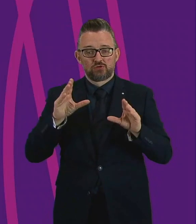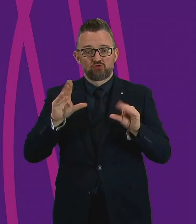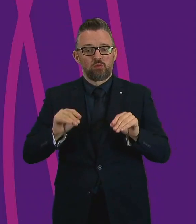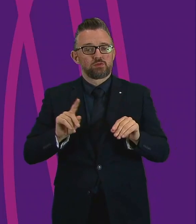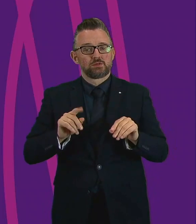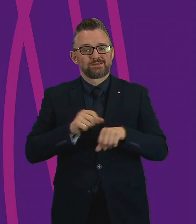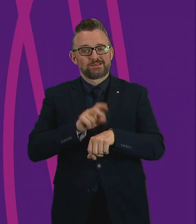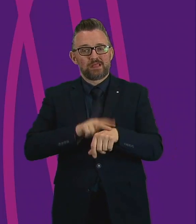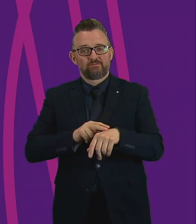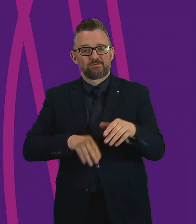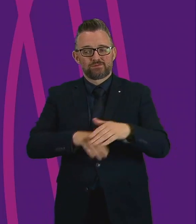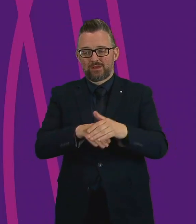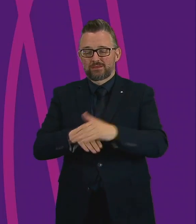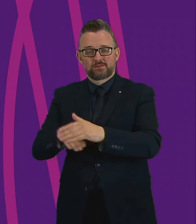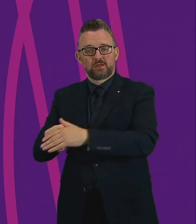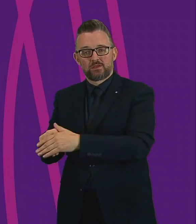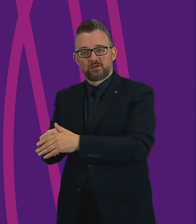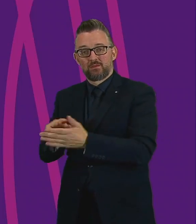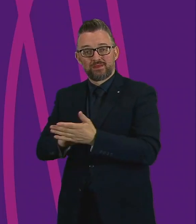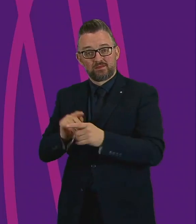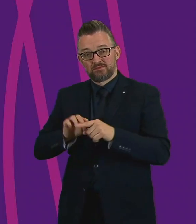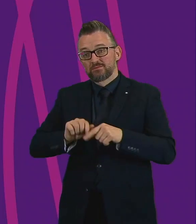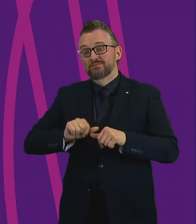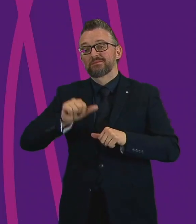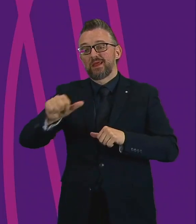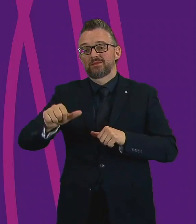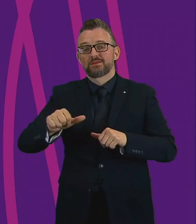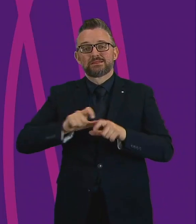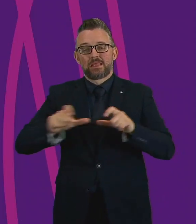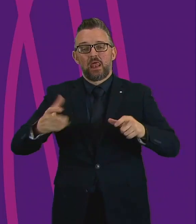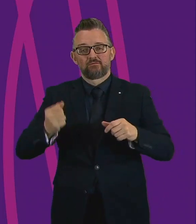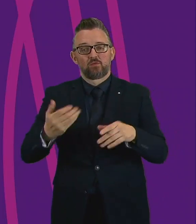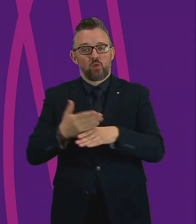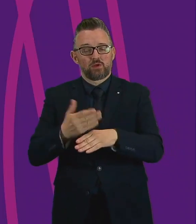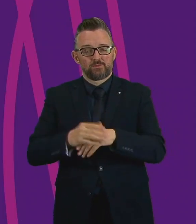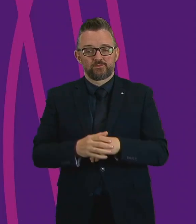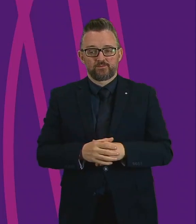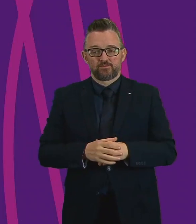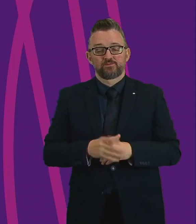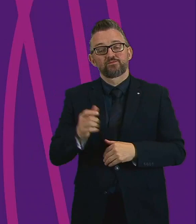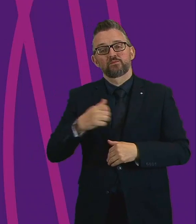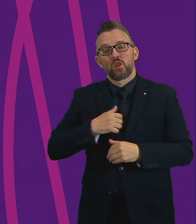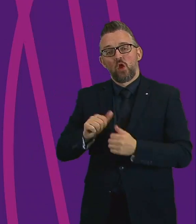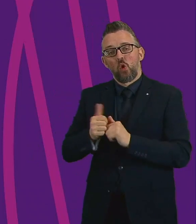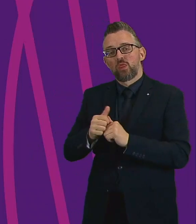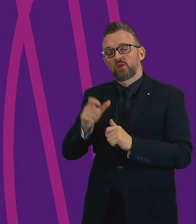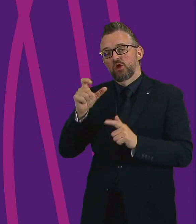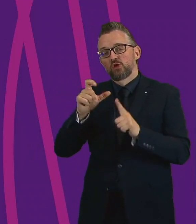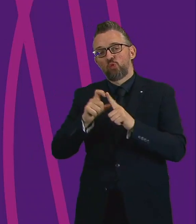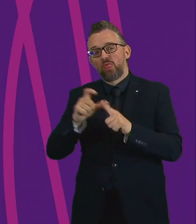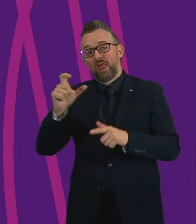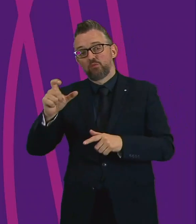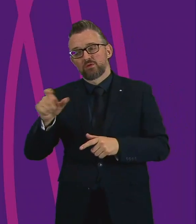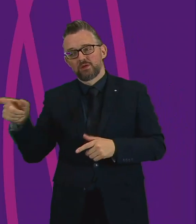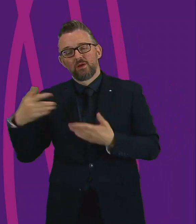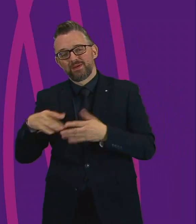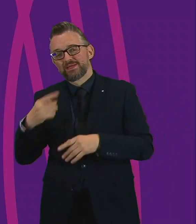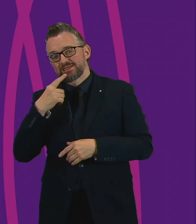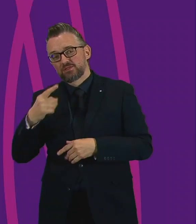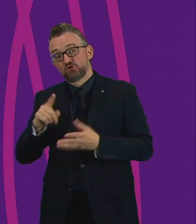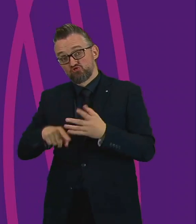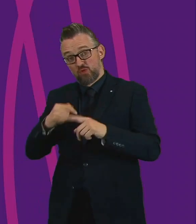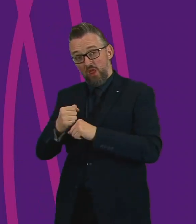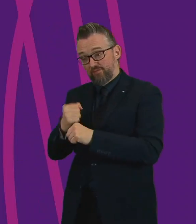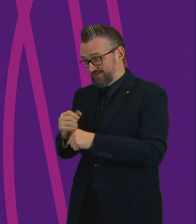redundant and ensuring they would have a livelihood at the end of this. As my colleague Donald Cameron has said, due to the support from the UK